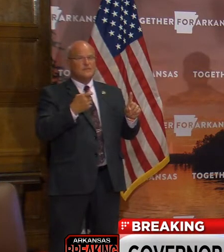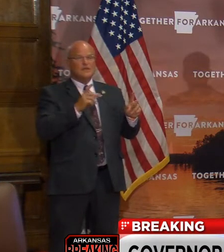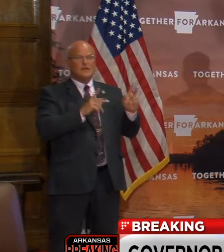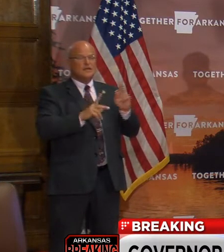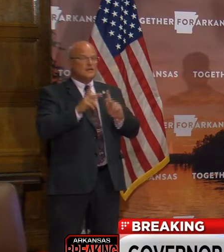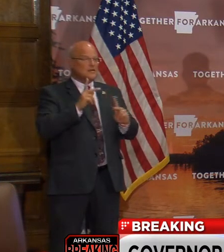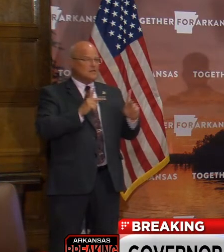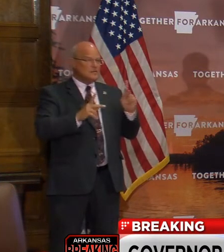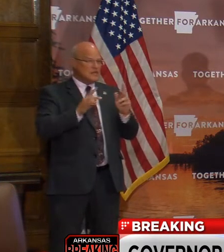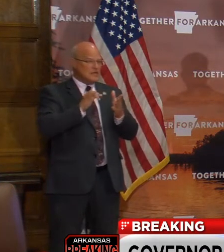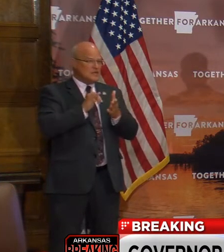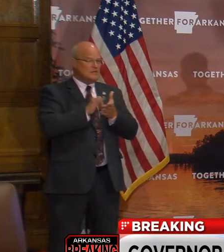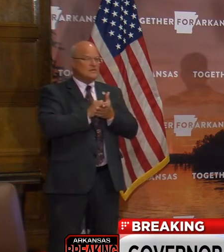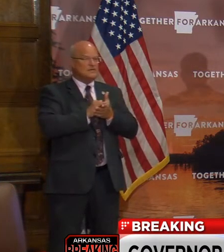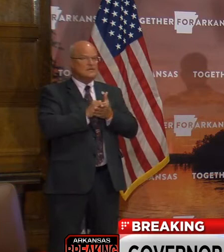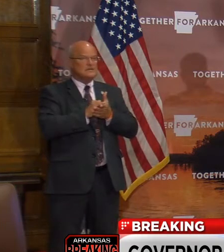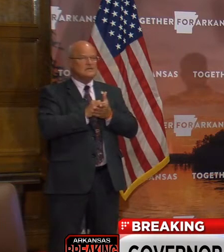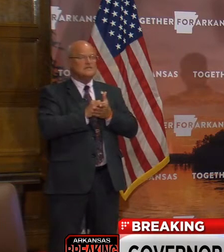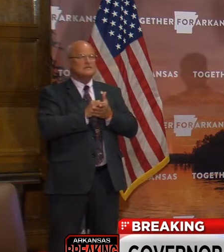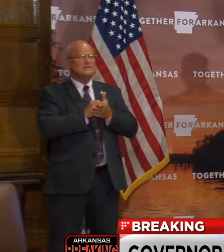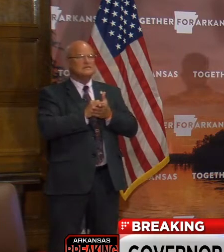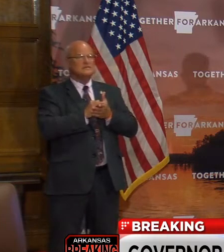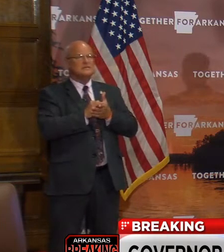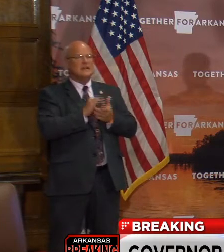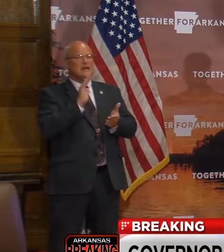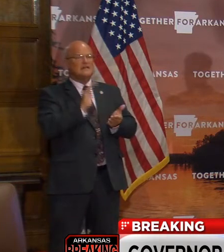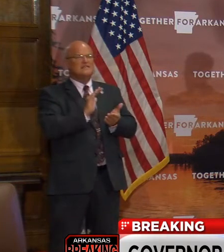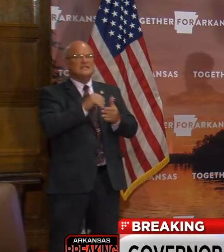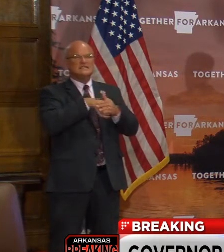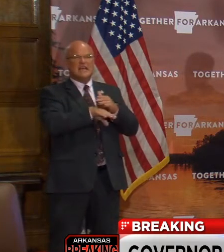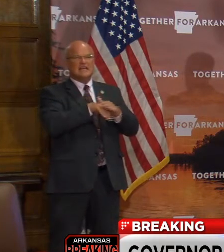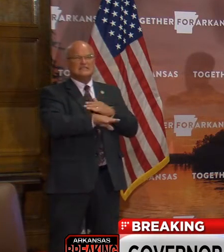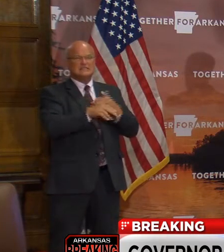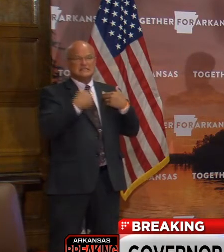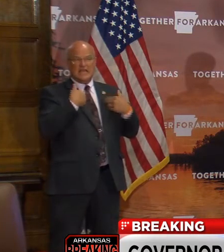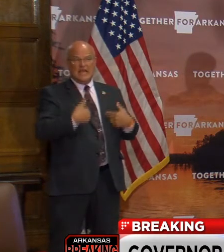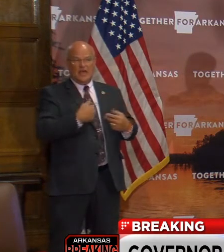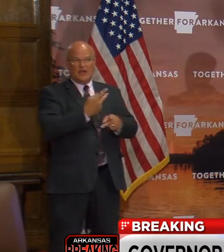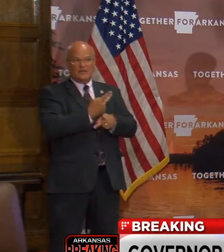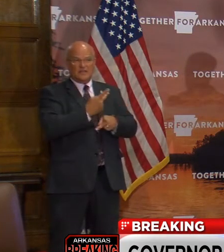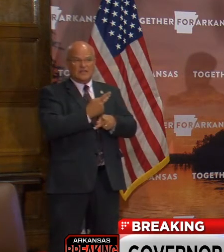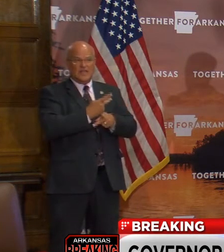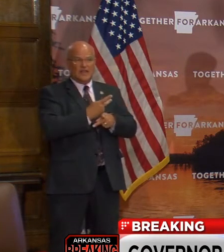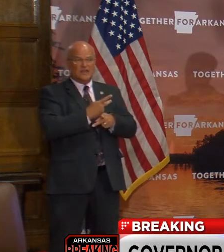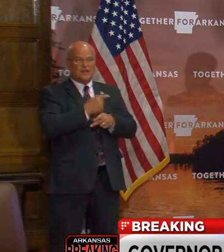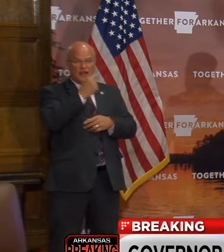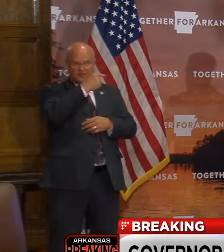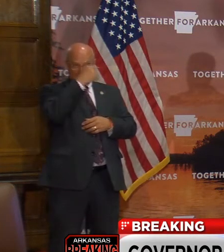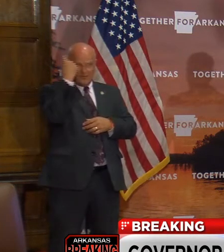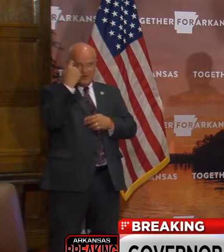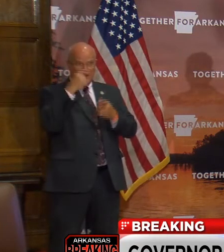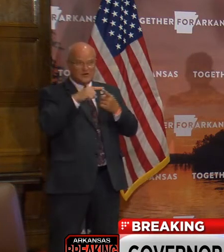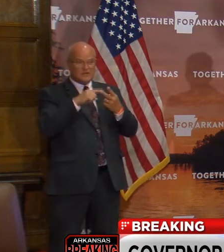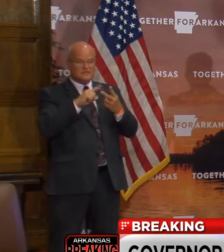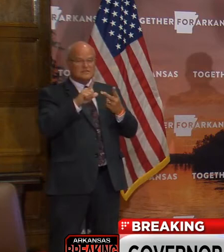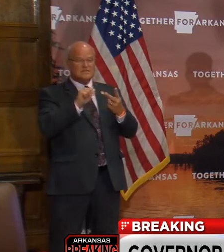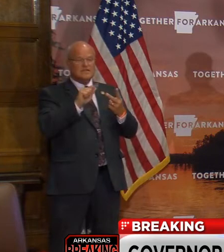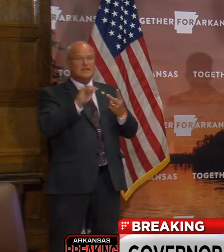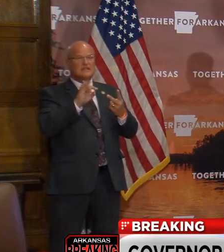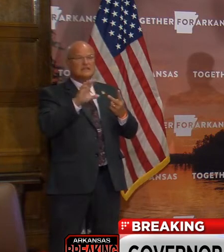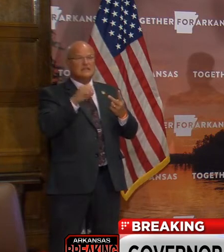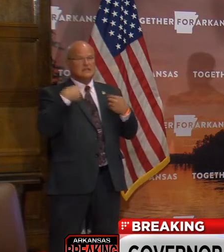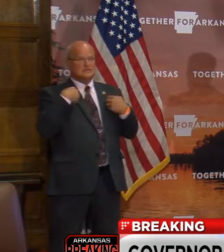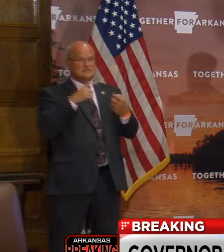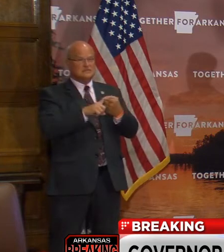populations that are have less access to healthcare, including African Americans, Latinos, and